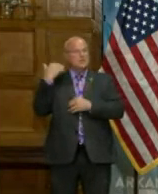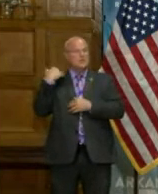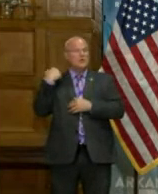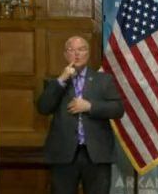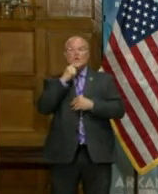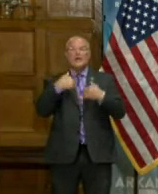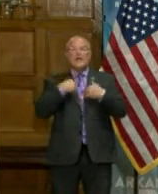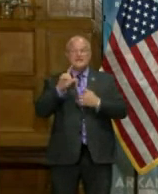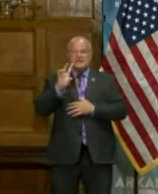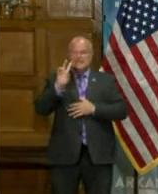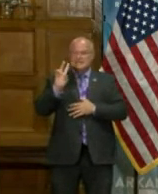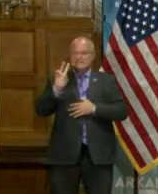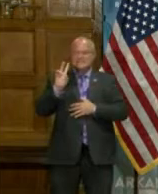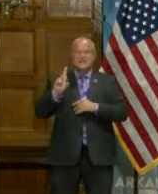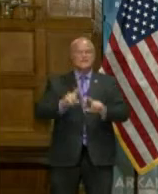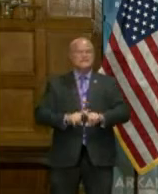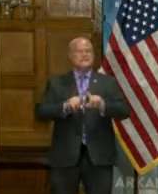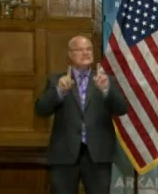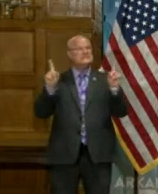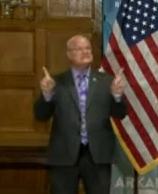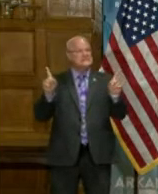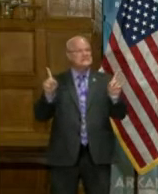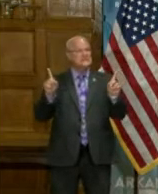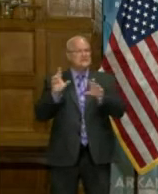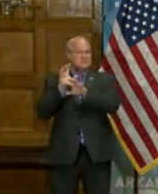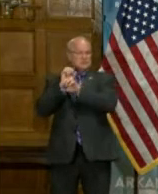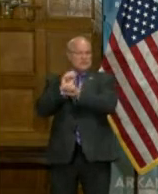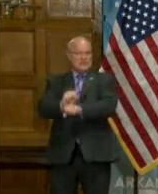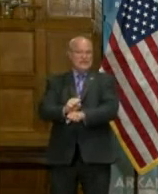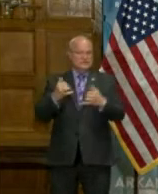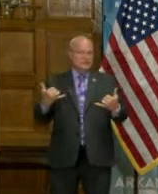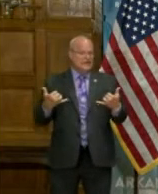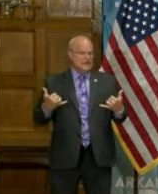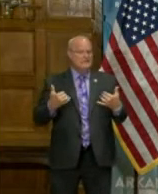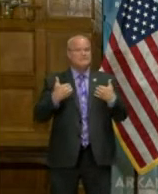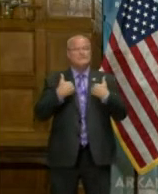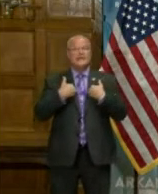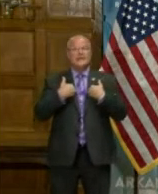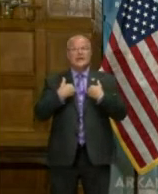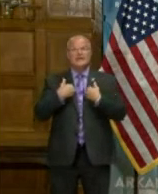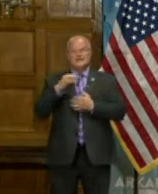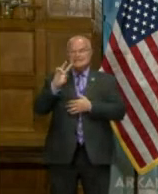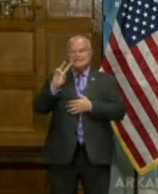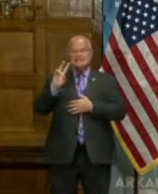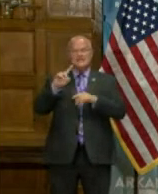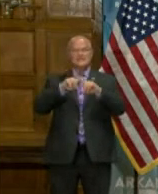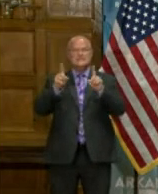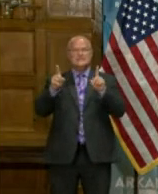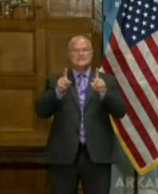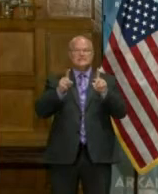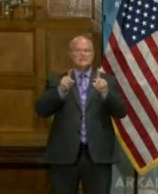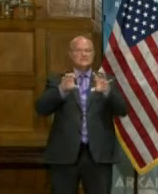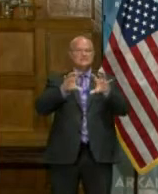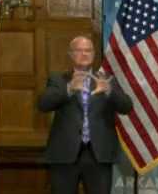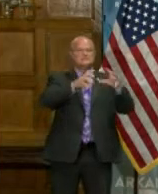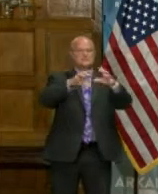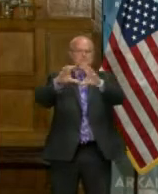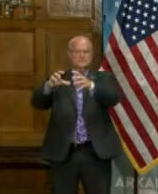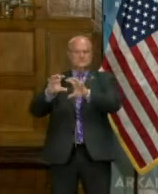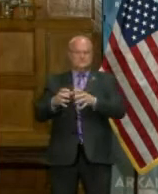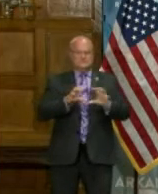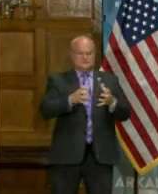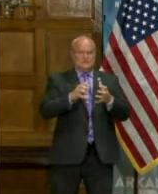have 7 different trend lines in Arkansas. We have 7 different epidemics in